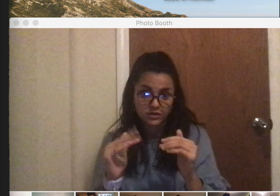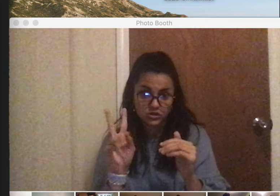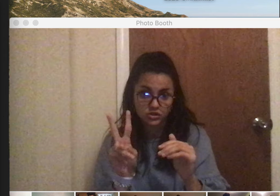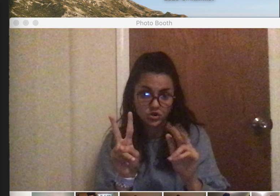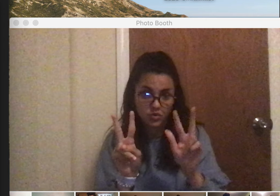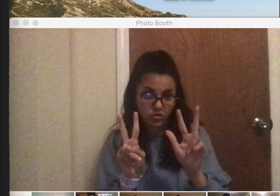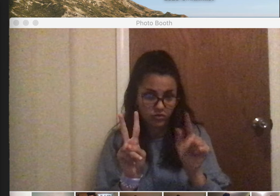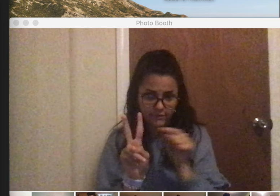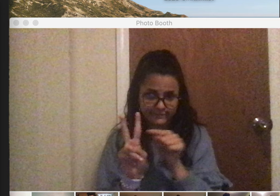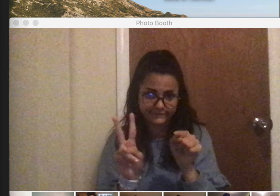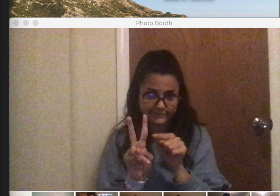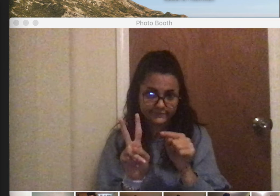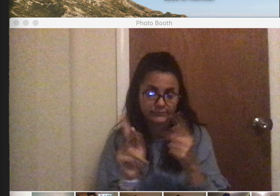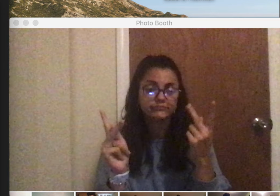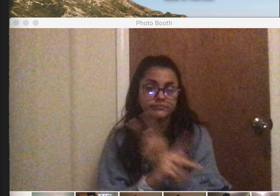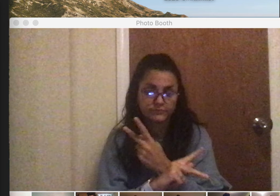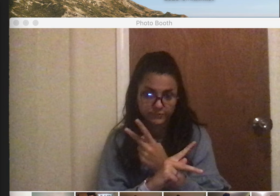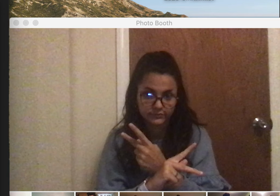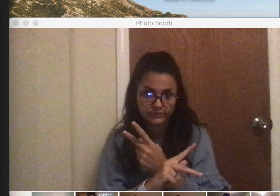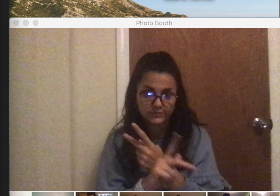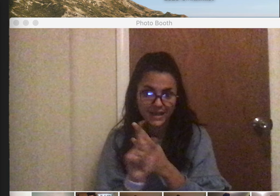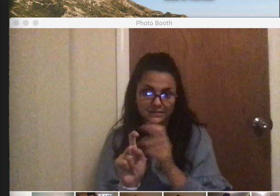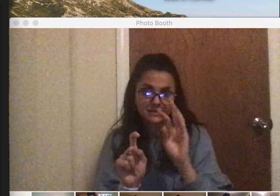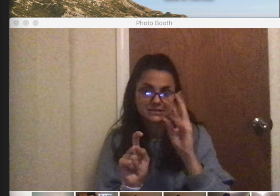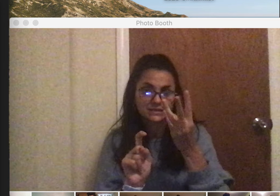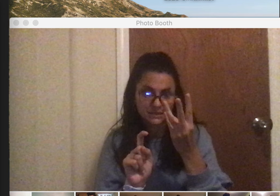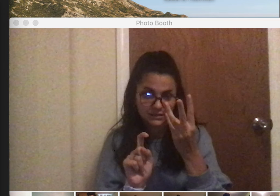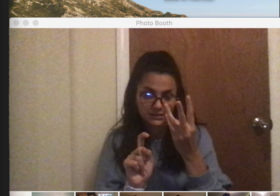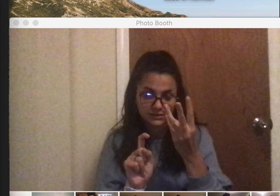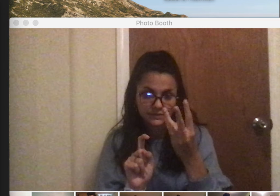get x to the sixth.